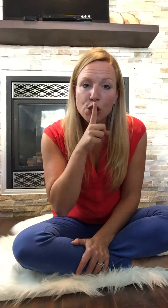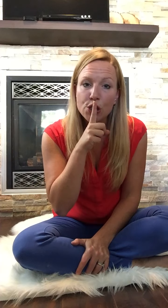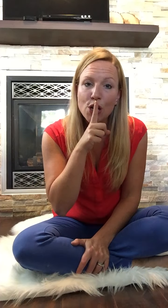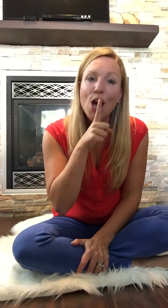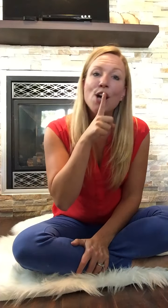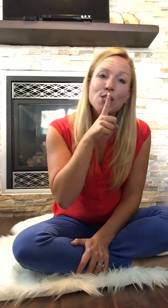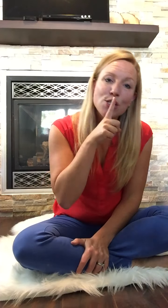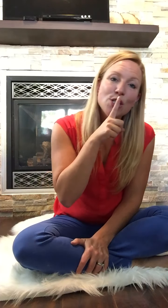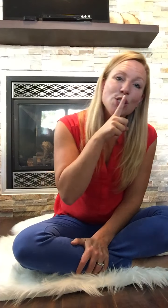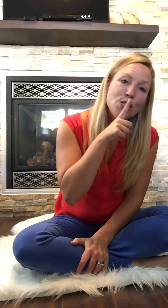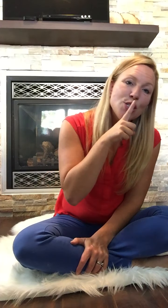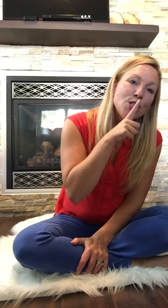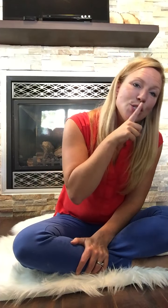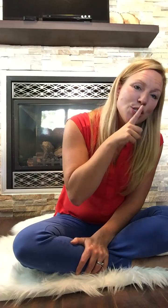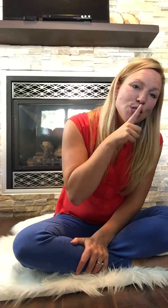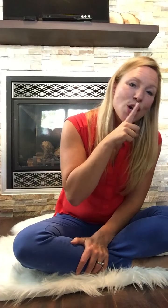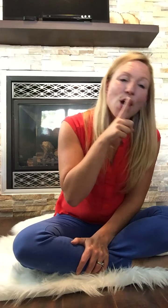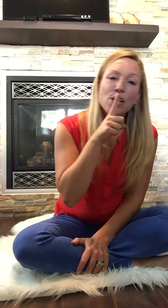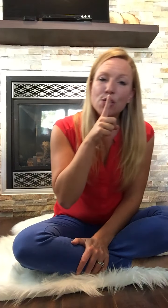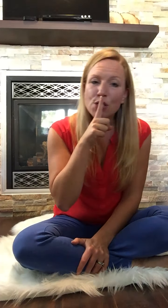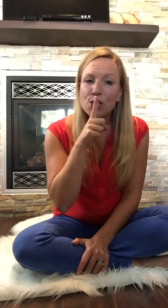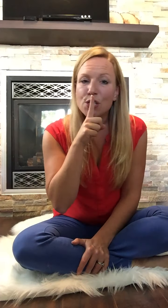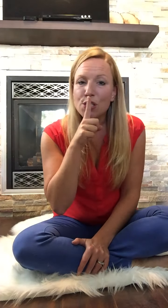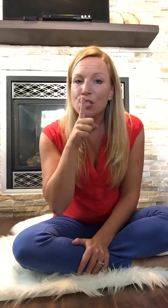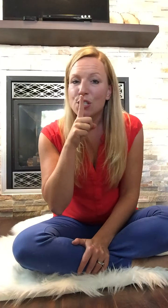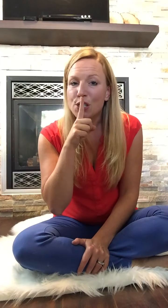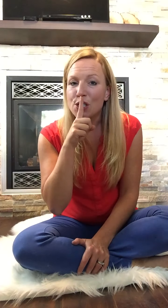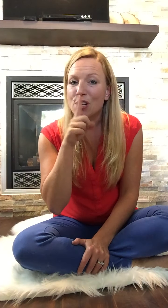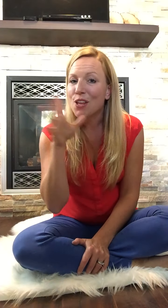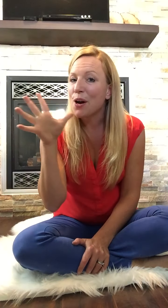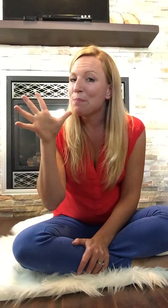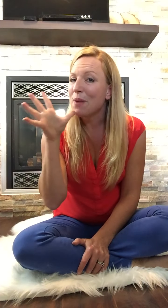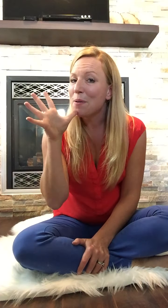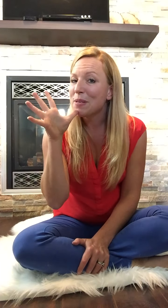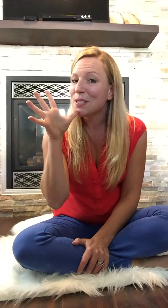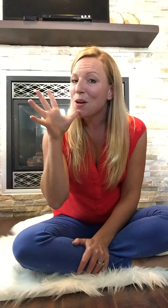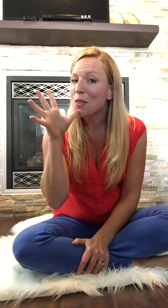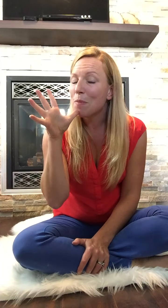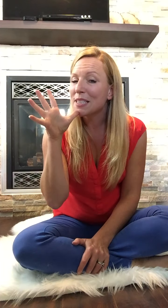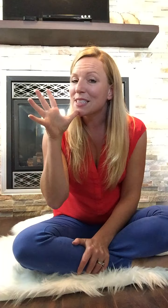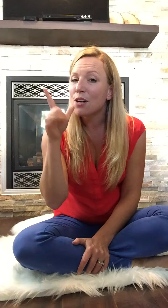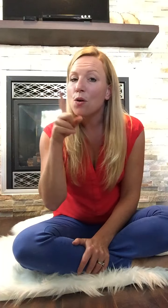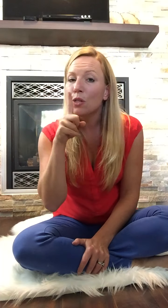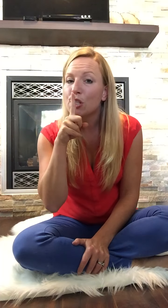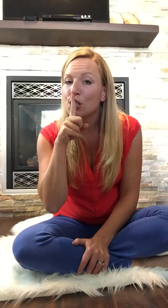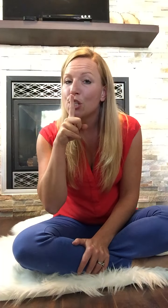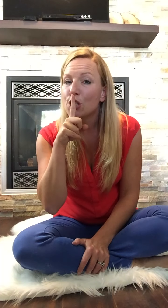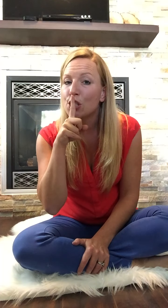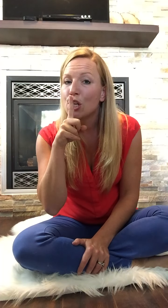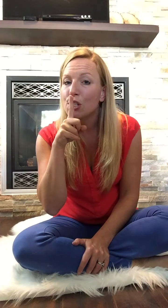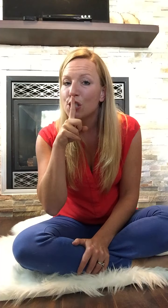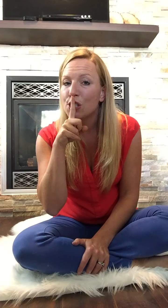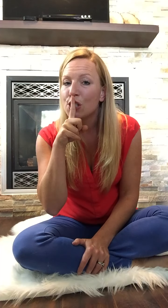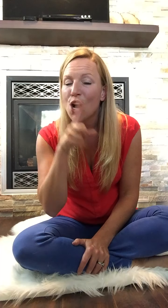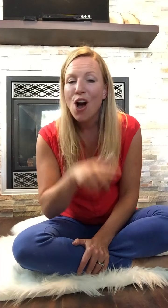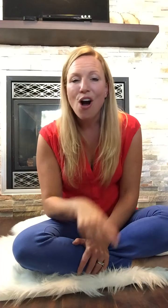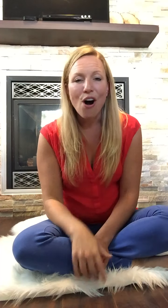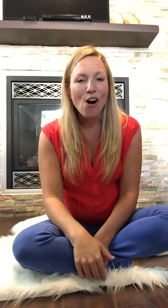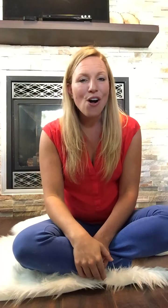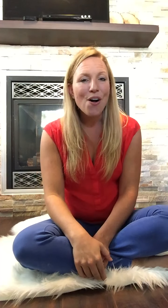shh, shh, shh, shh, shh, shh, shh. The mummies on the bus go shh, shh, shh,